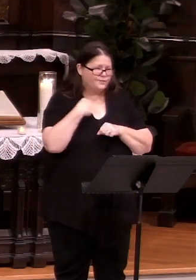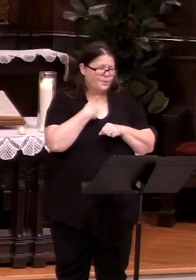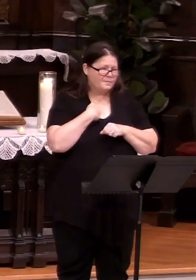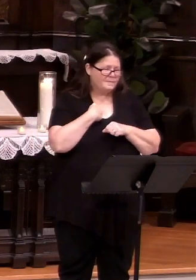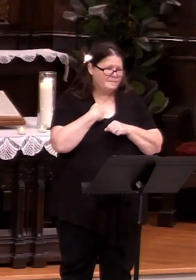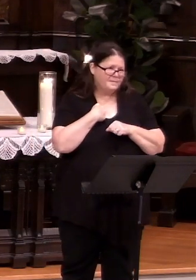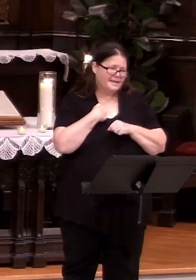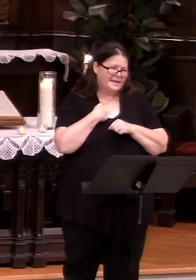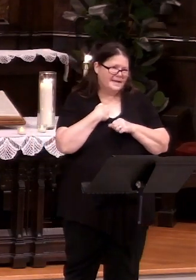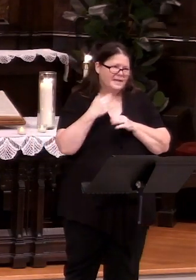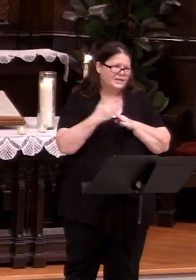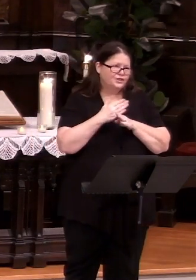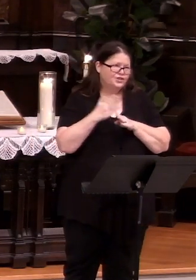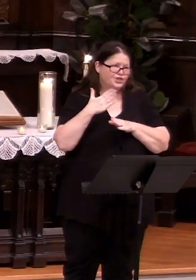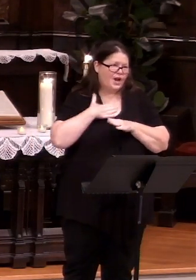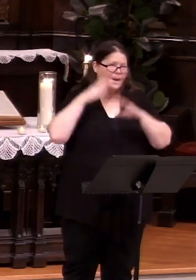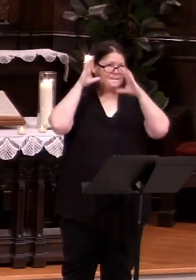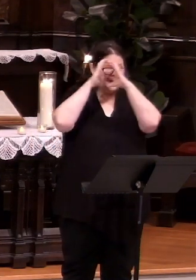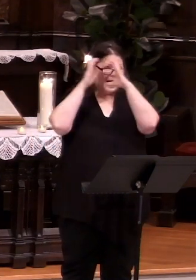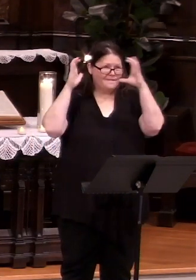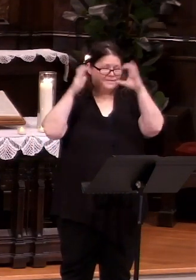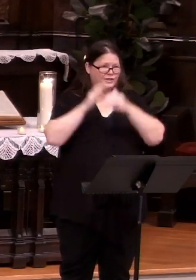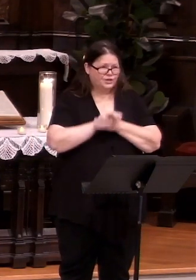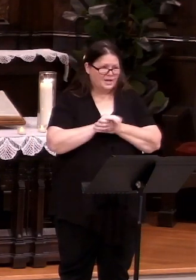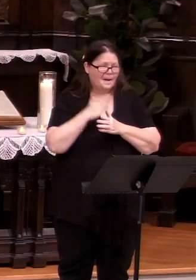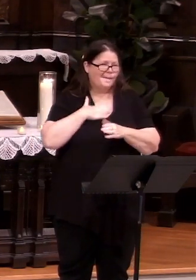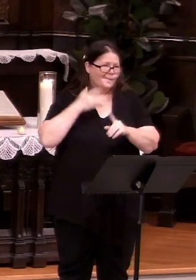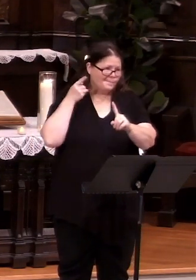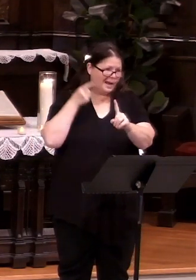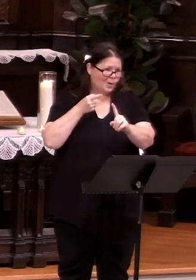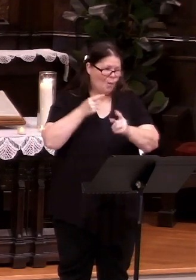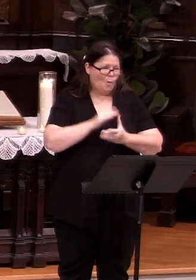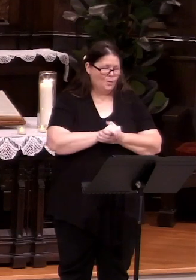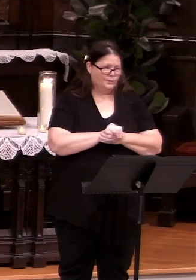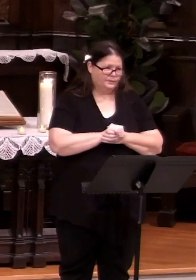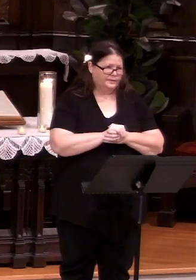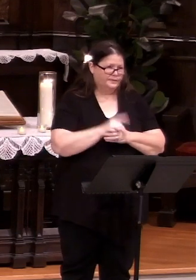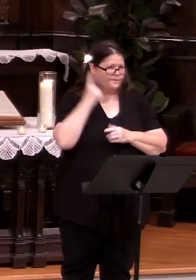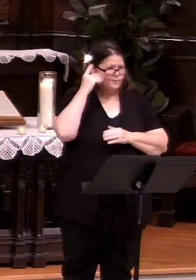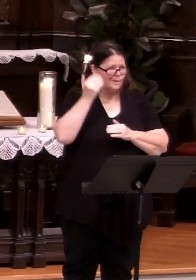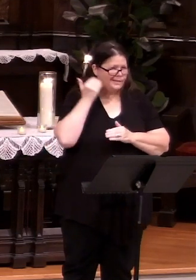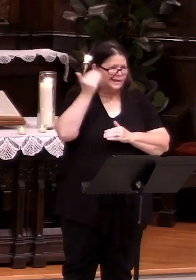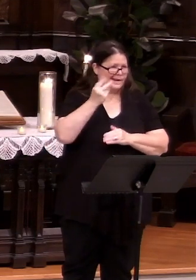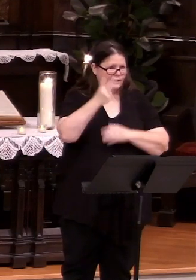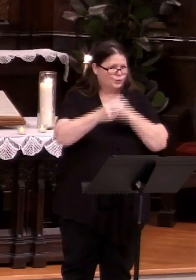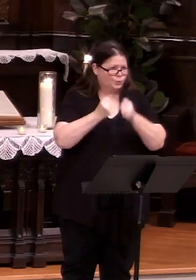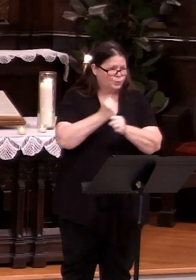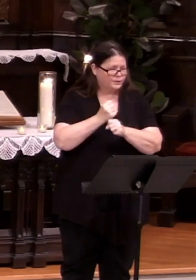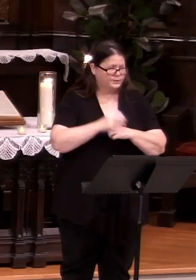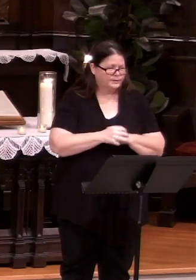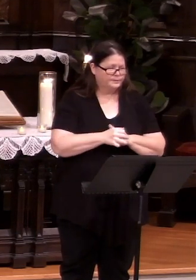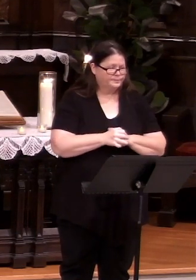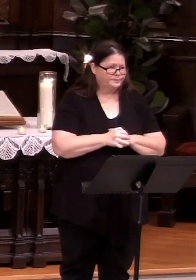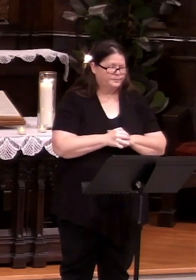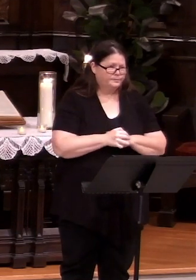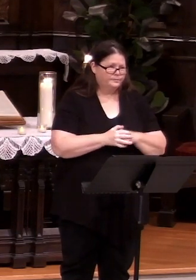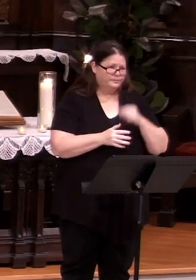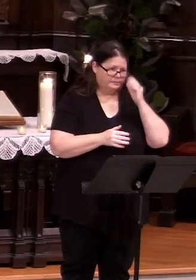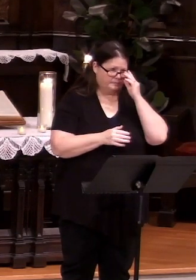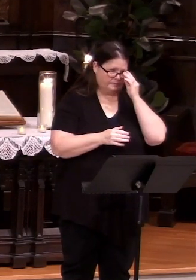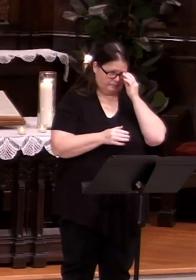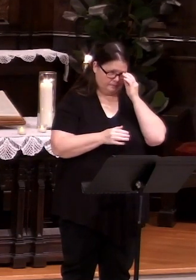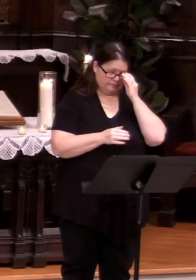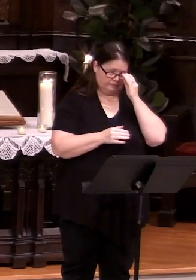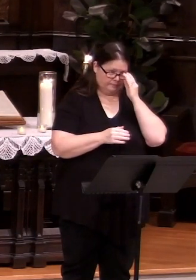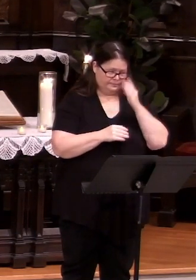the vision I had for my work in the community over the next 2 years. Well, when I